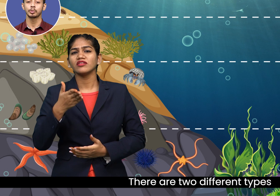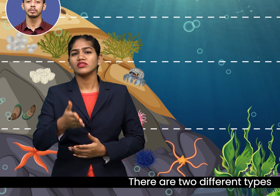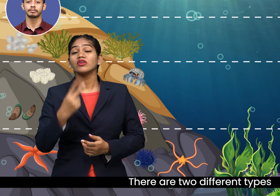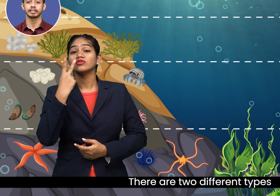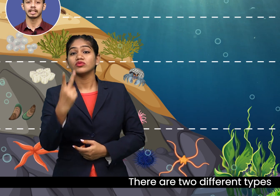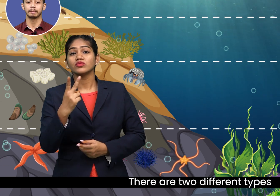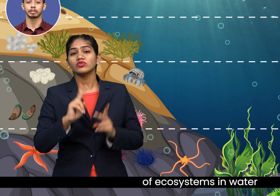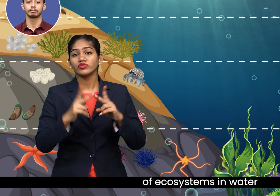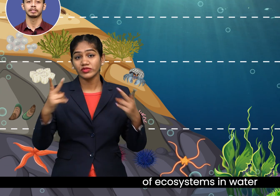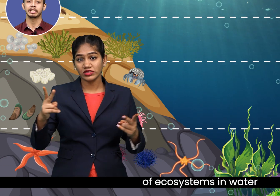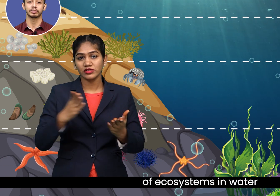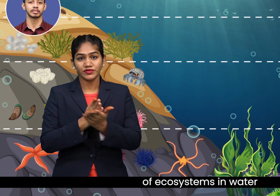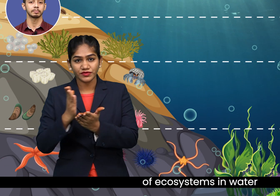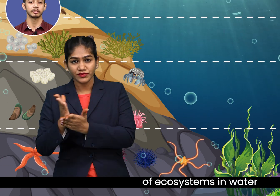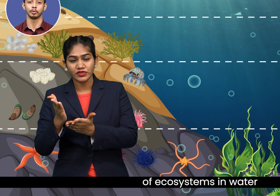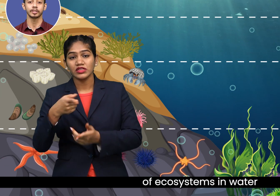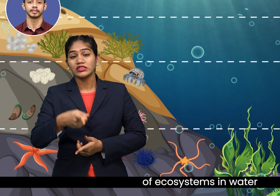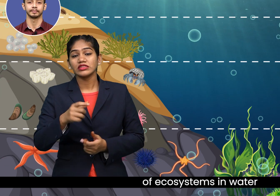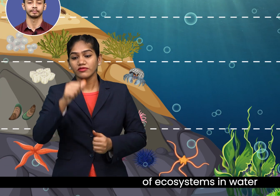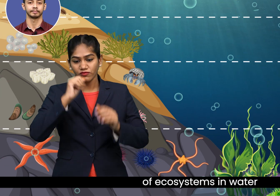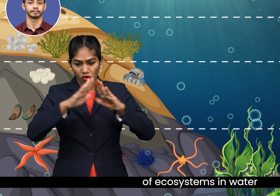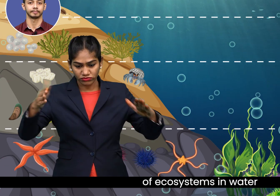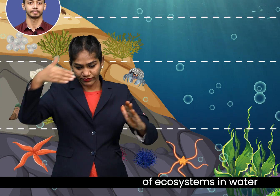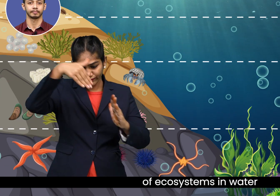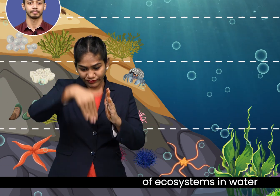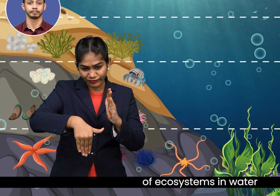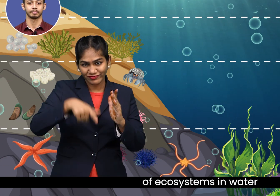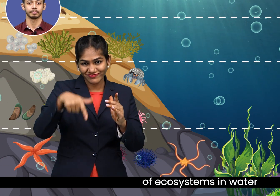There are two different types of ecosystems in water.